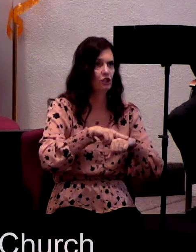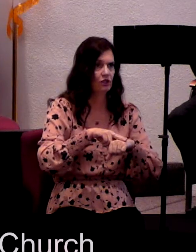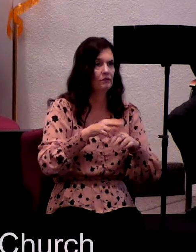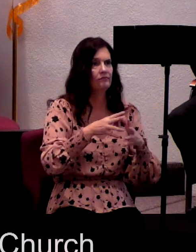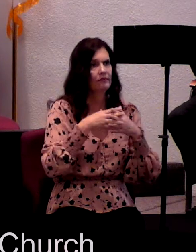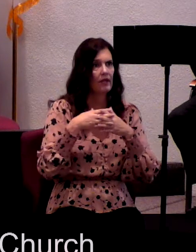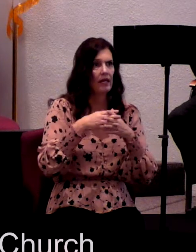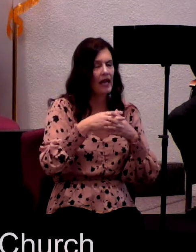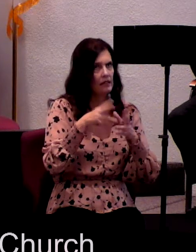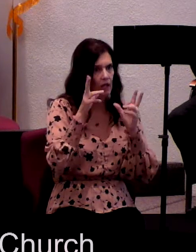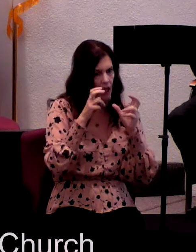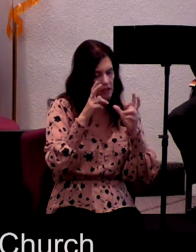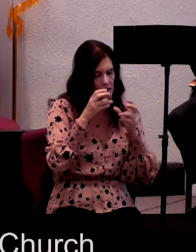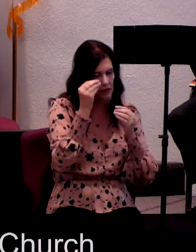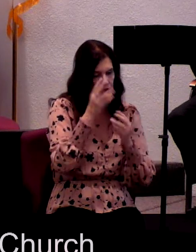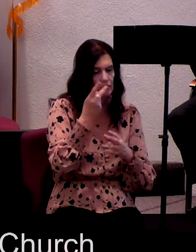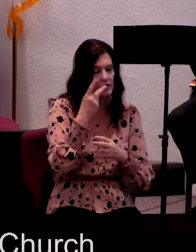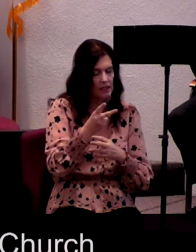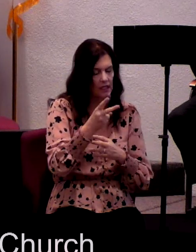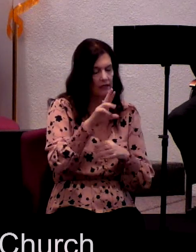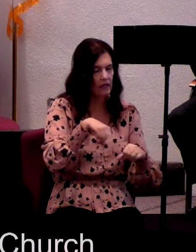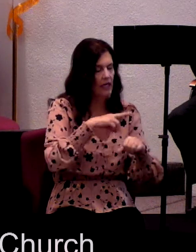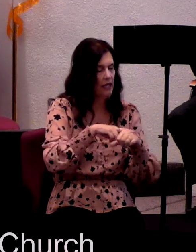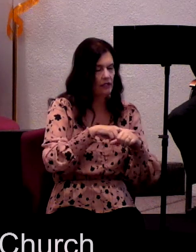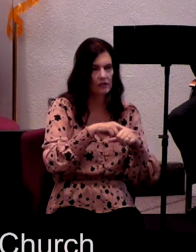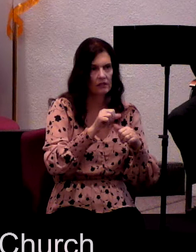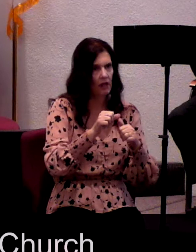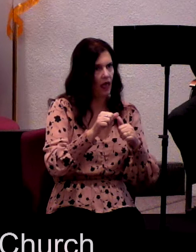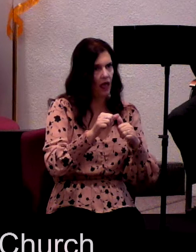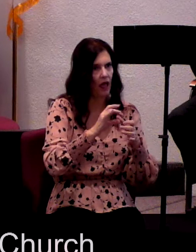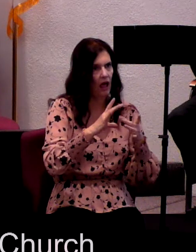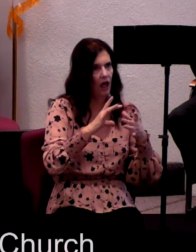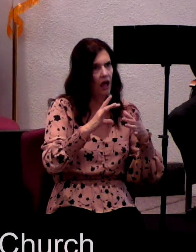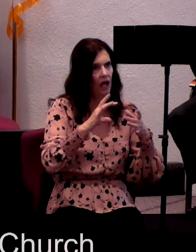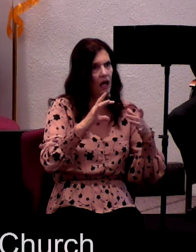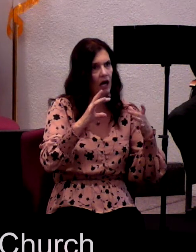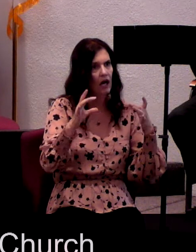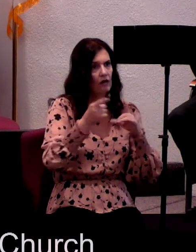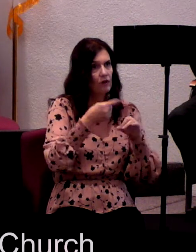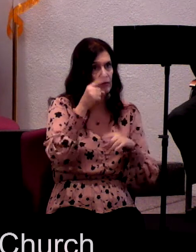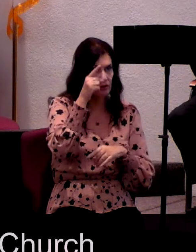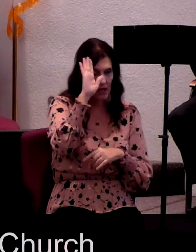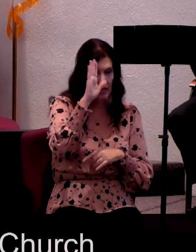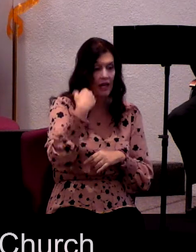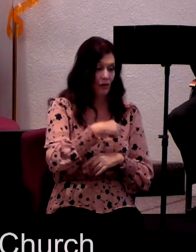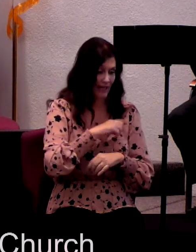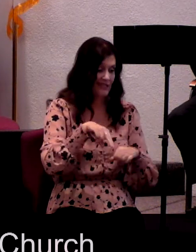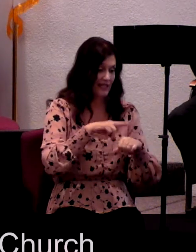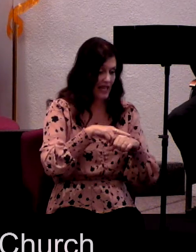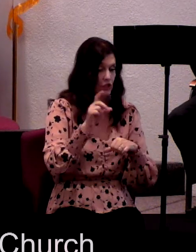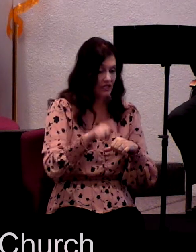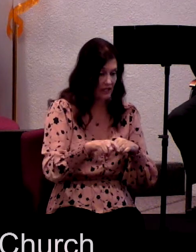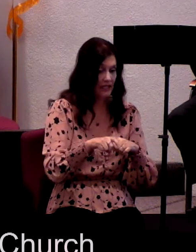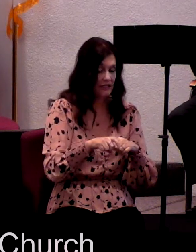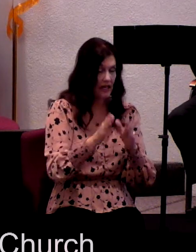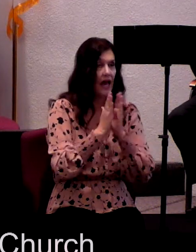As we listen to the news, we see that our nation is going farther and farther away from you. And we as a nation need to repent